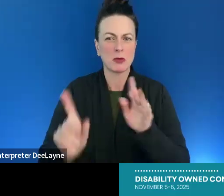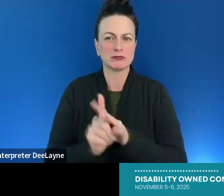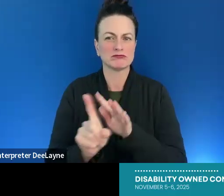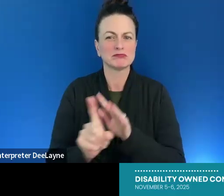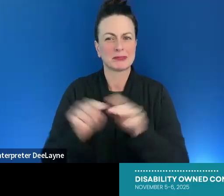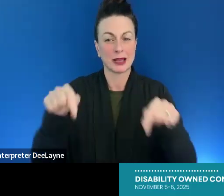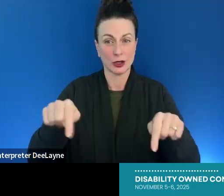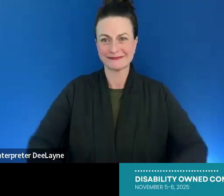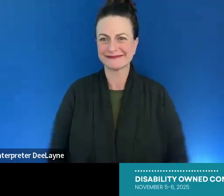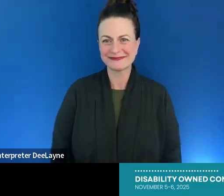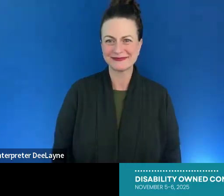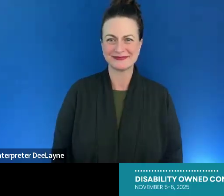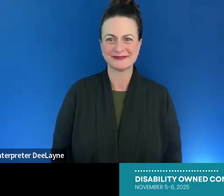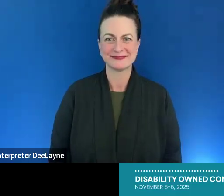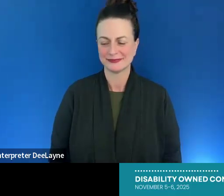in.